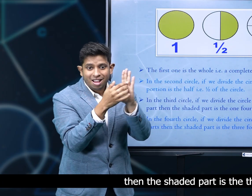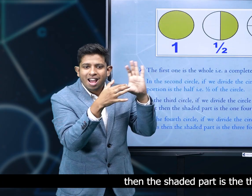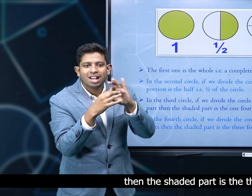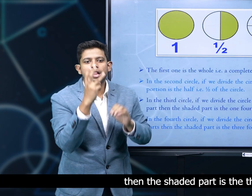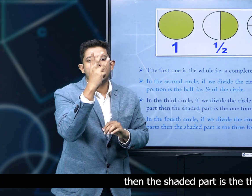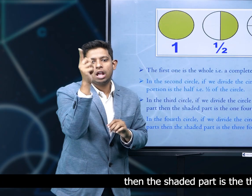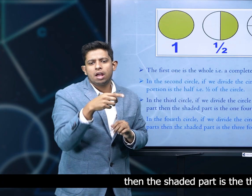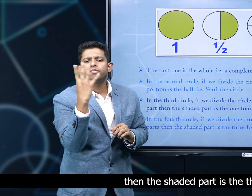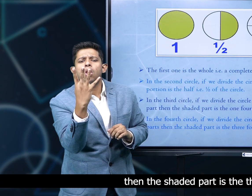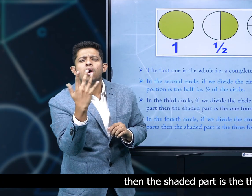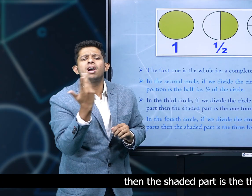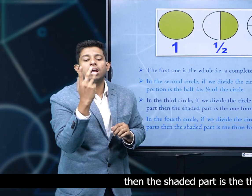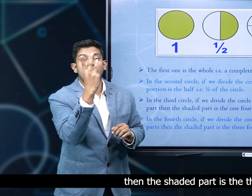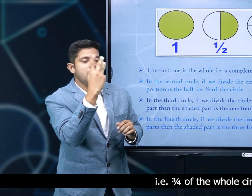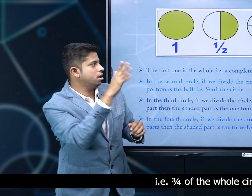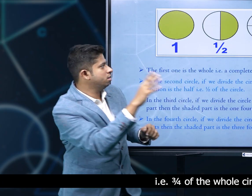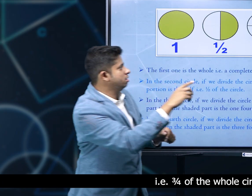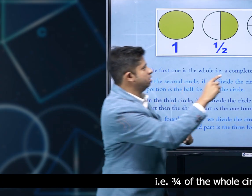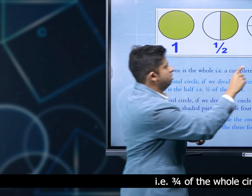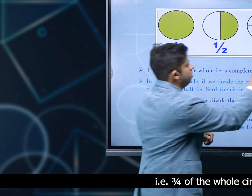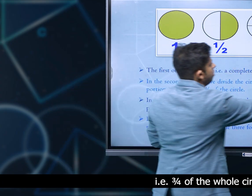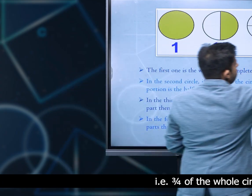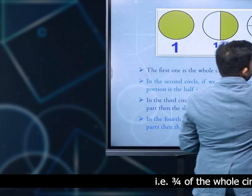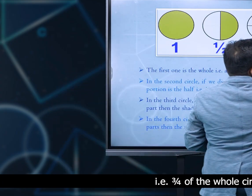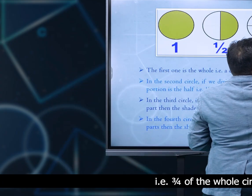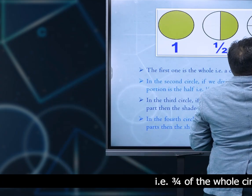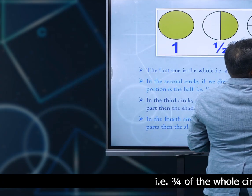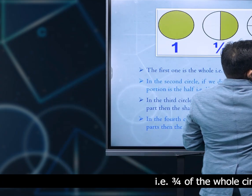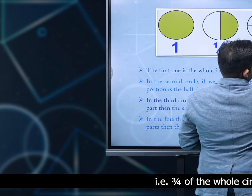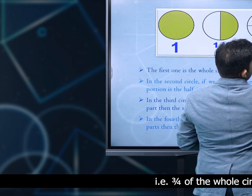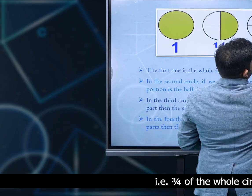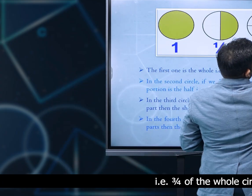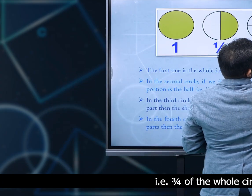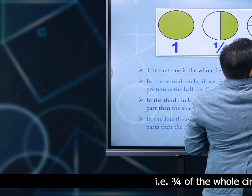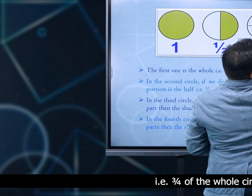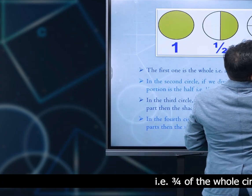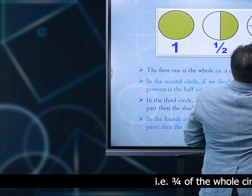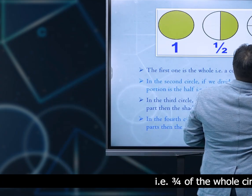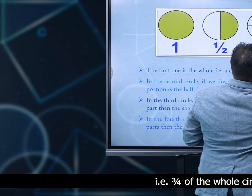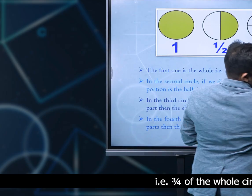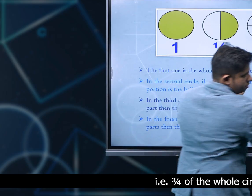shaded part is a 3/4, that is 3/4 of the whole circle.